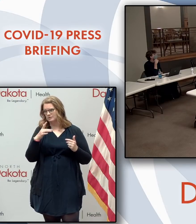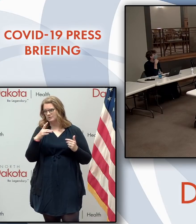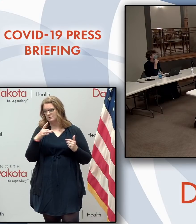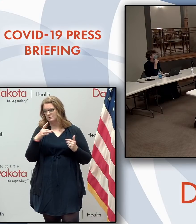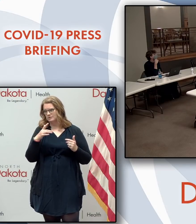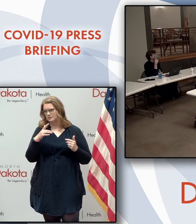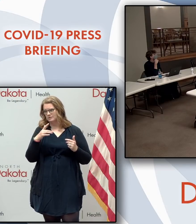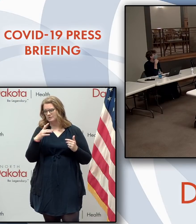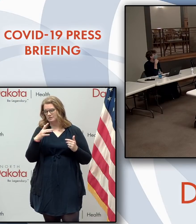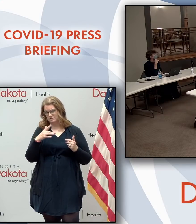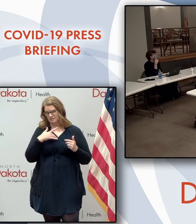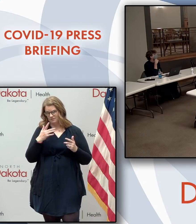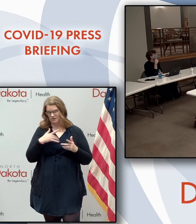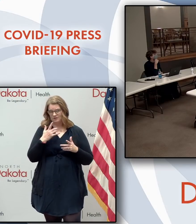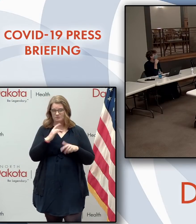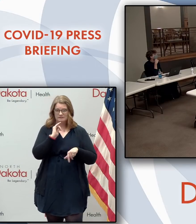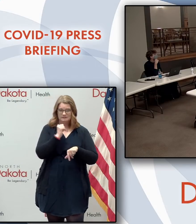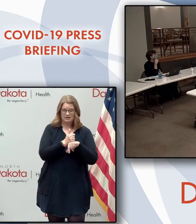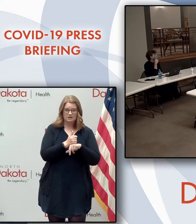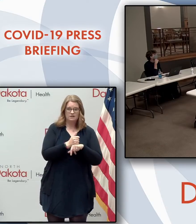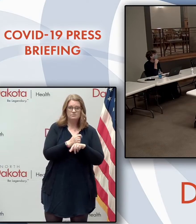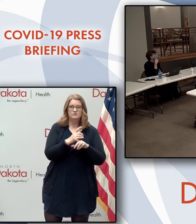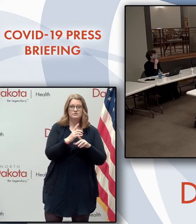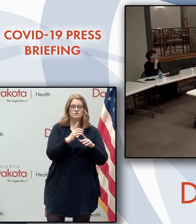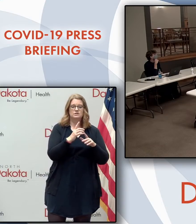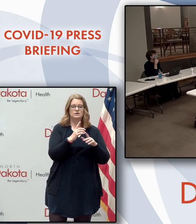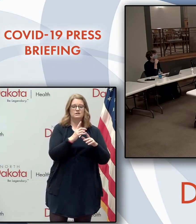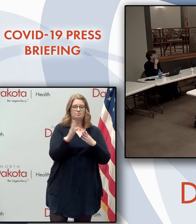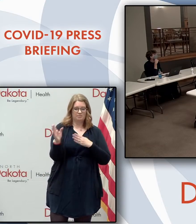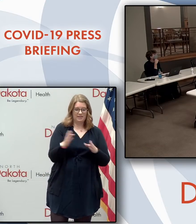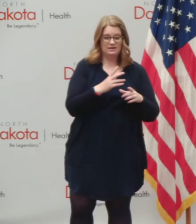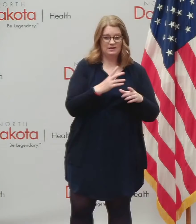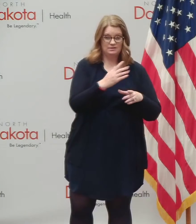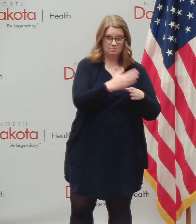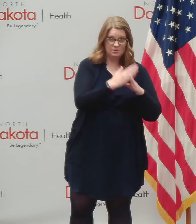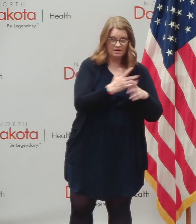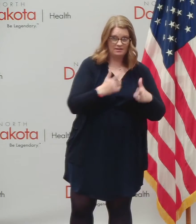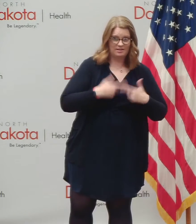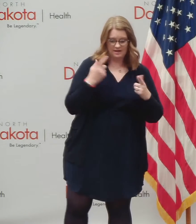both lives and livelihoods was the right approach? Well,